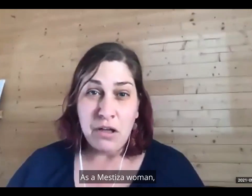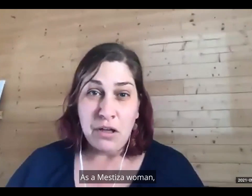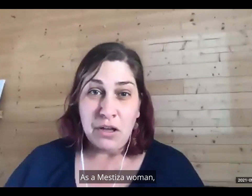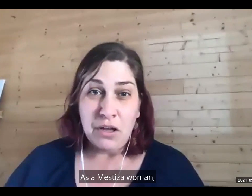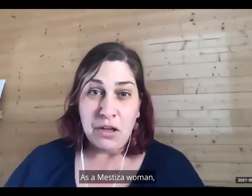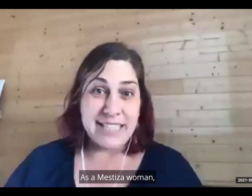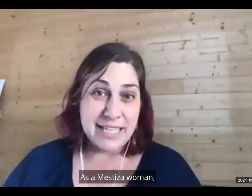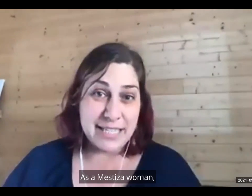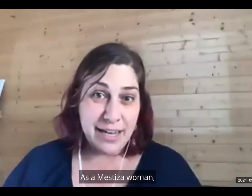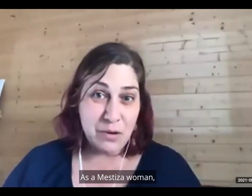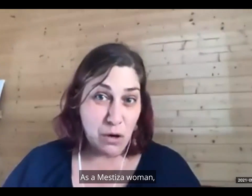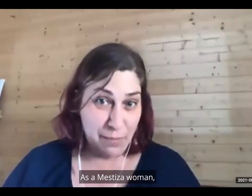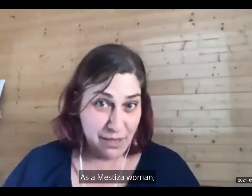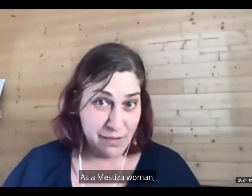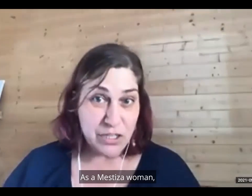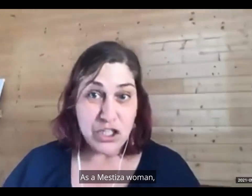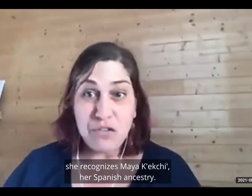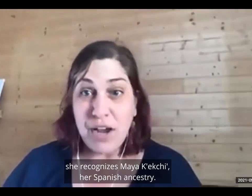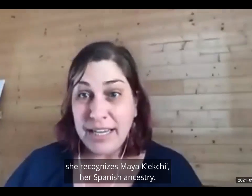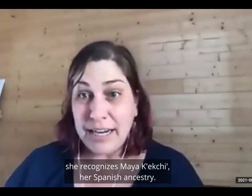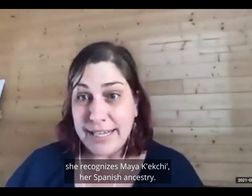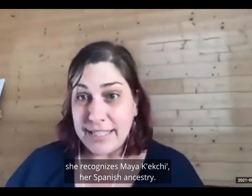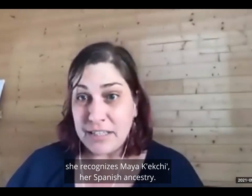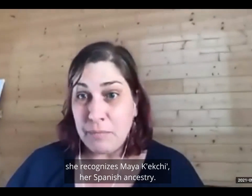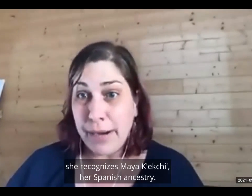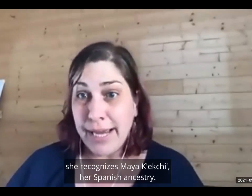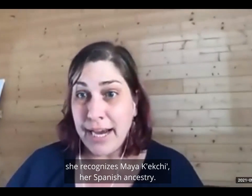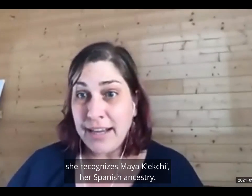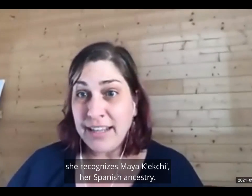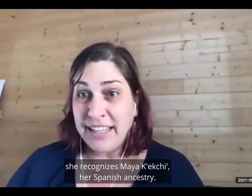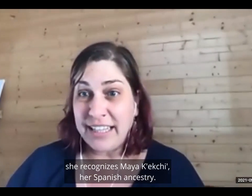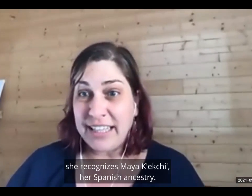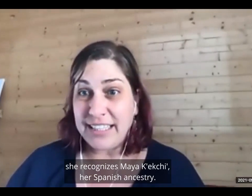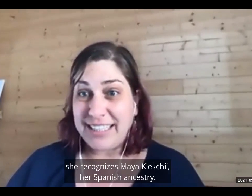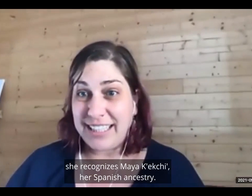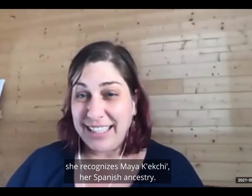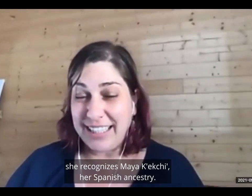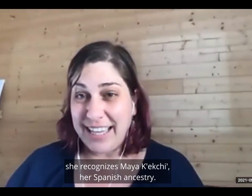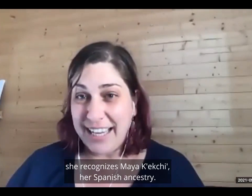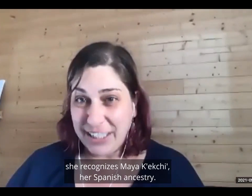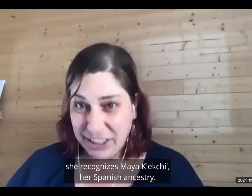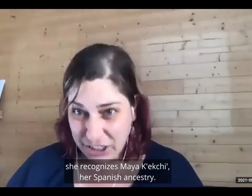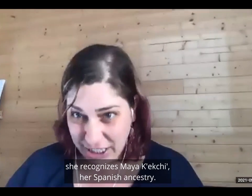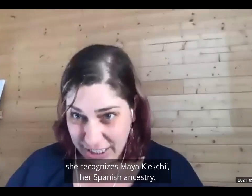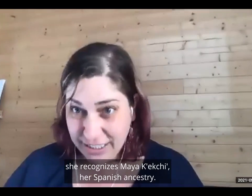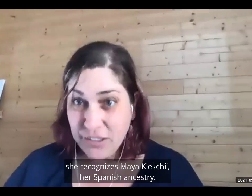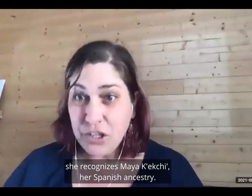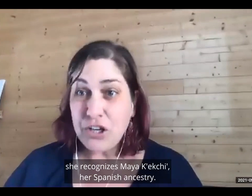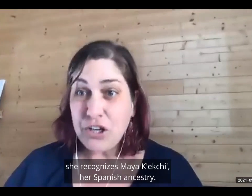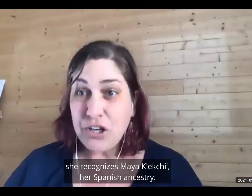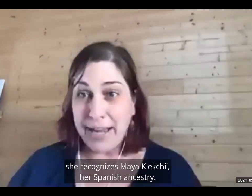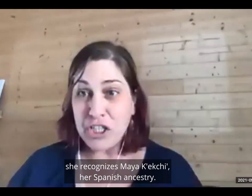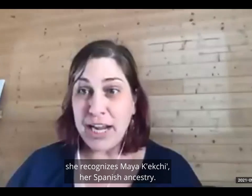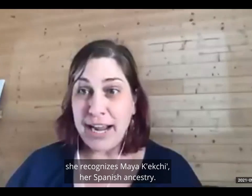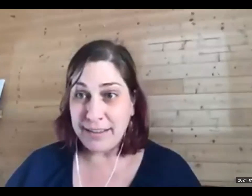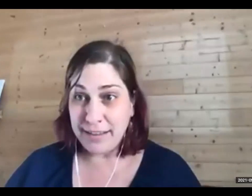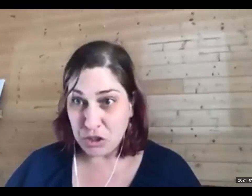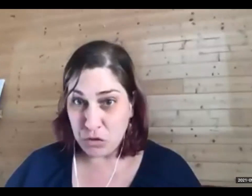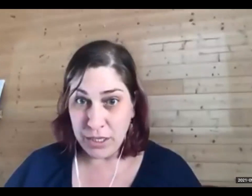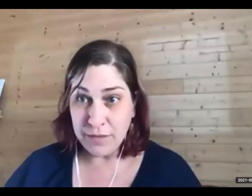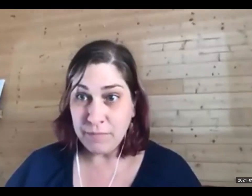a mestiza woman, she recognizes Maya Kekchi, her